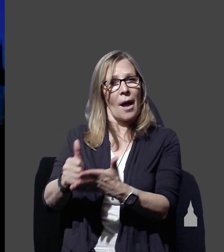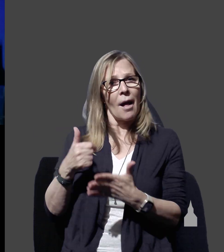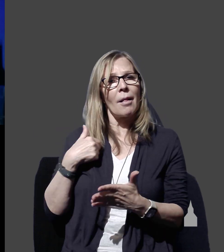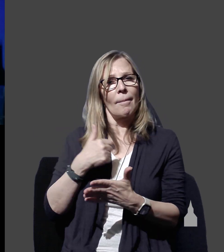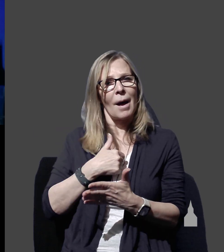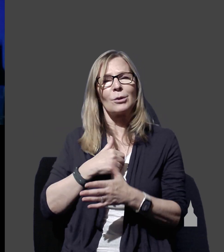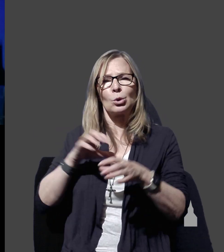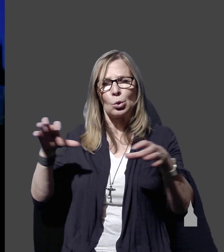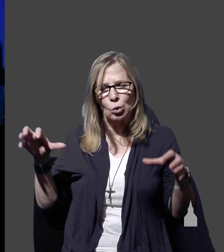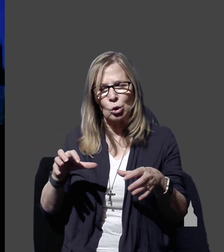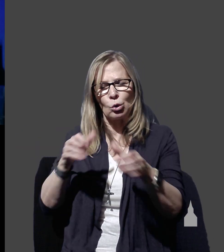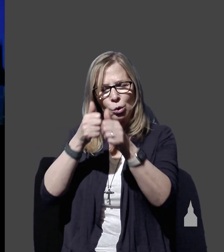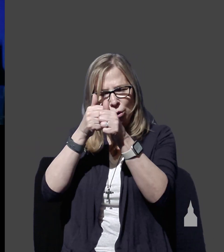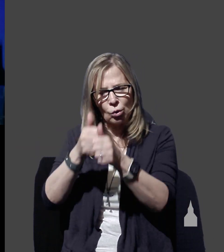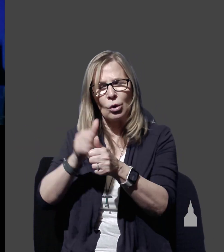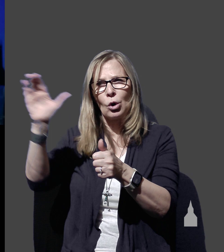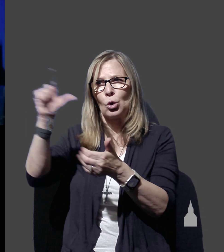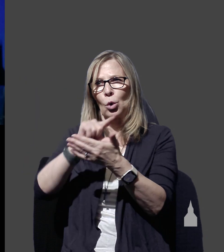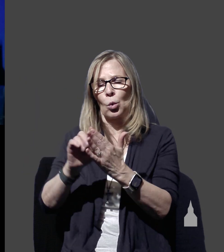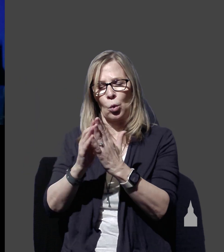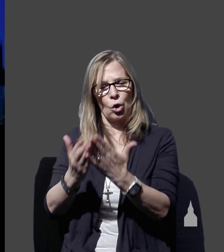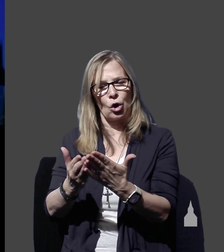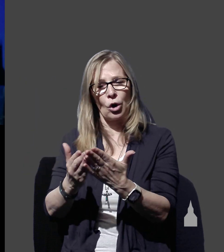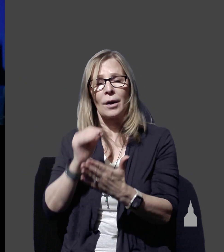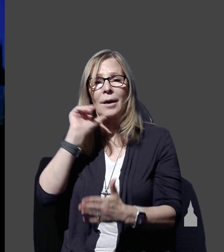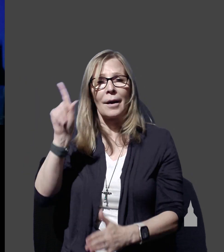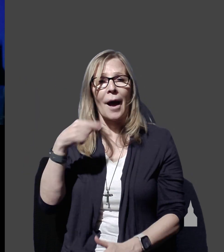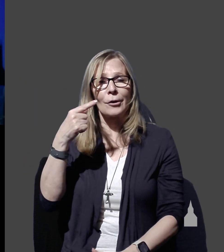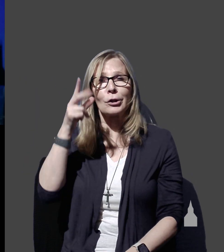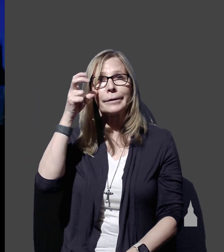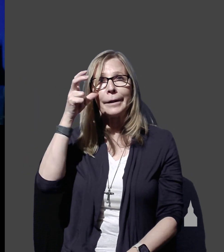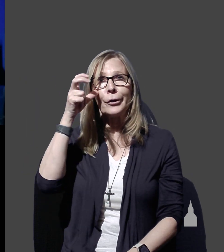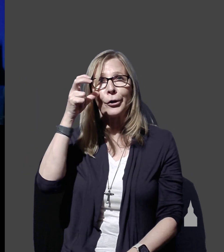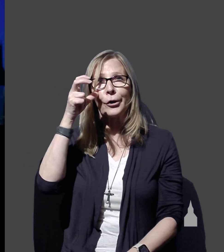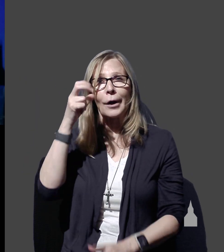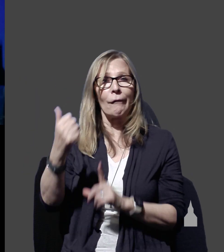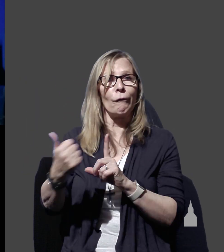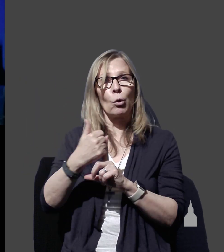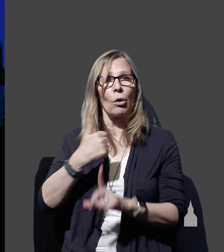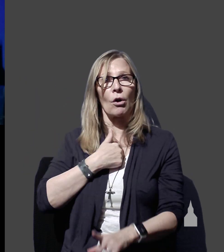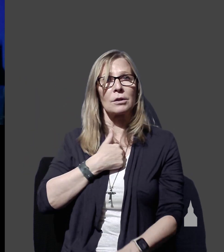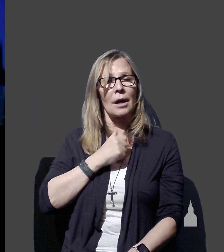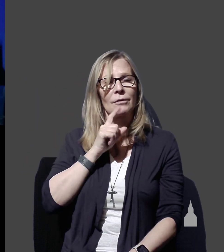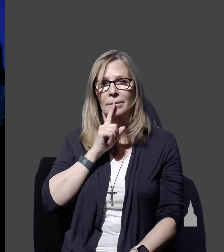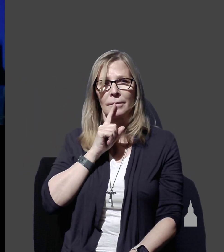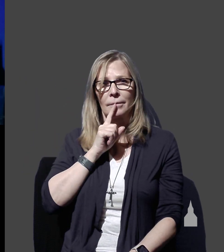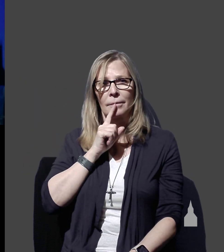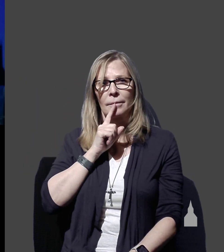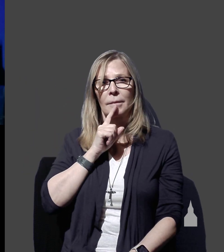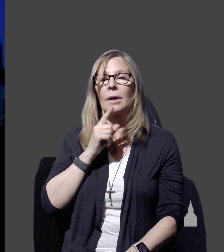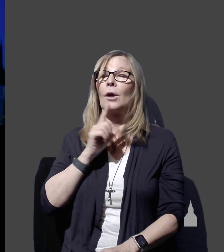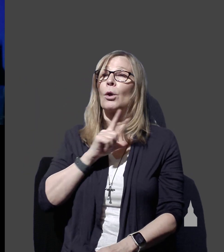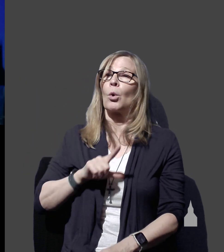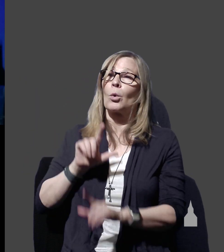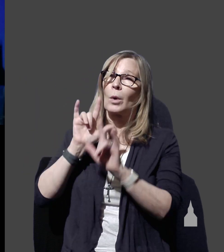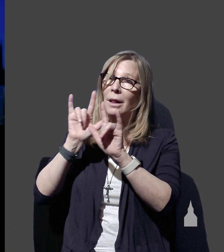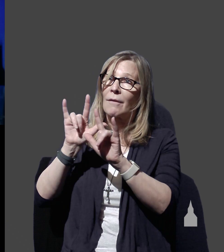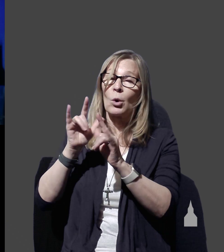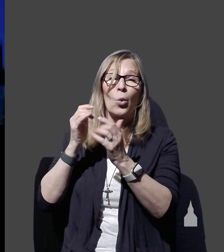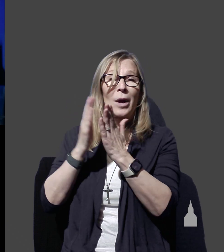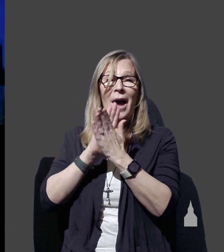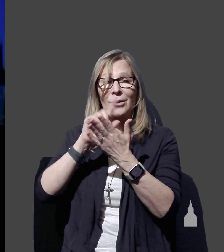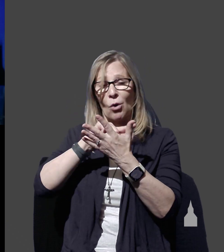be doers of your word and not merely hearers who delude ourselves. Lord, we love you. We ask all